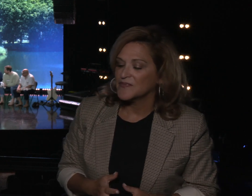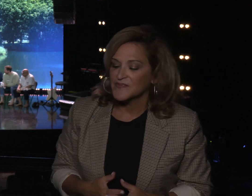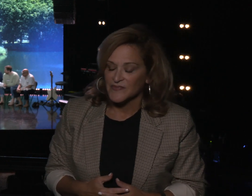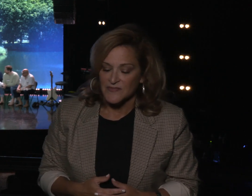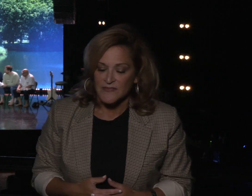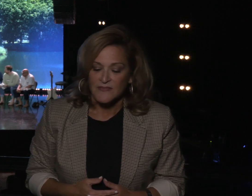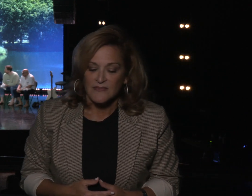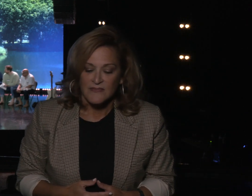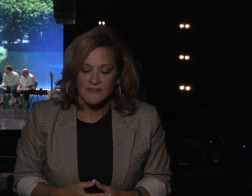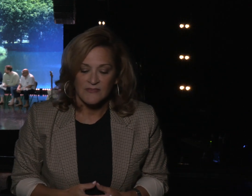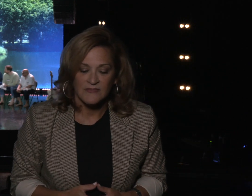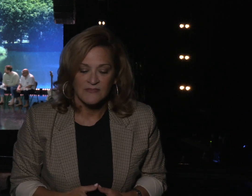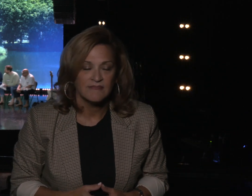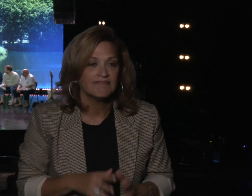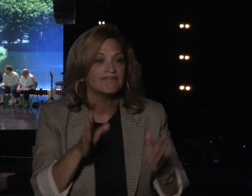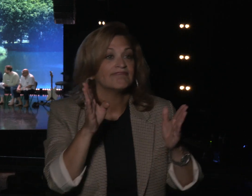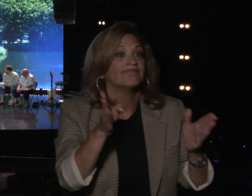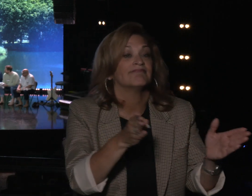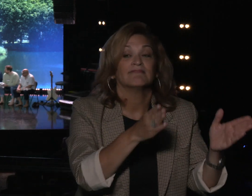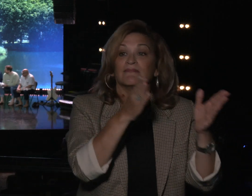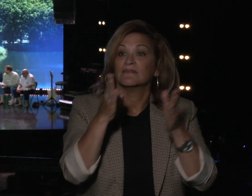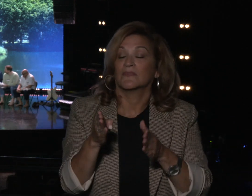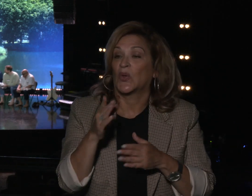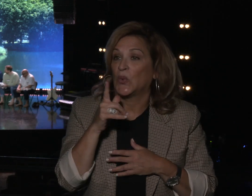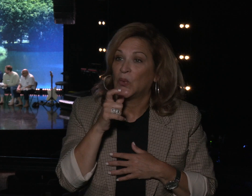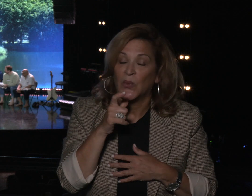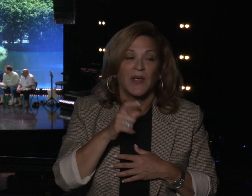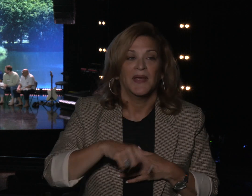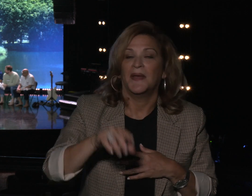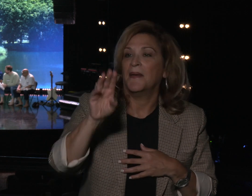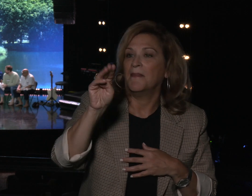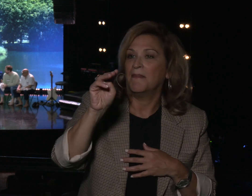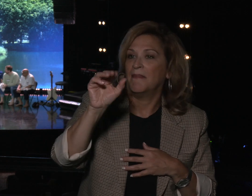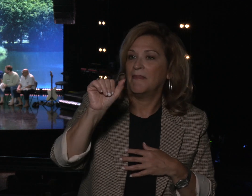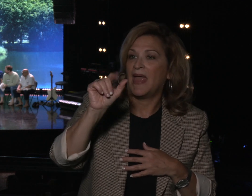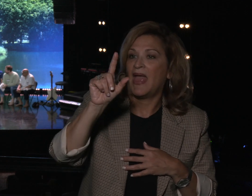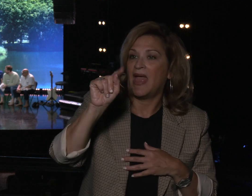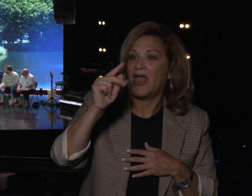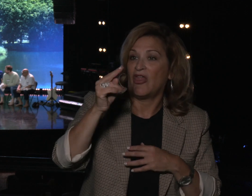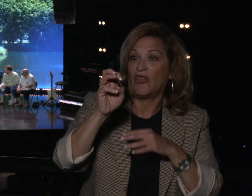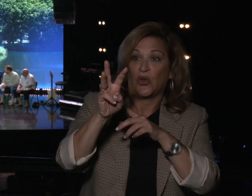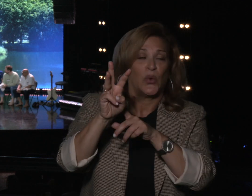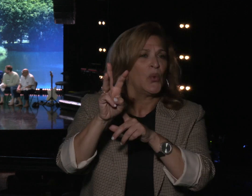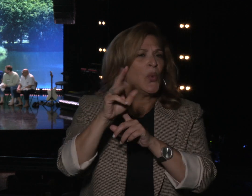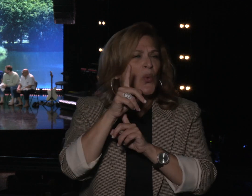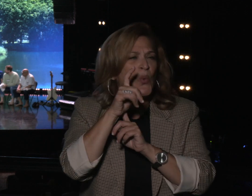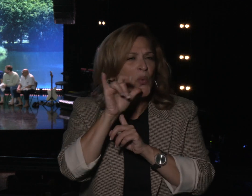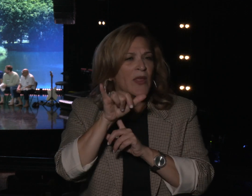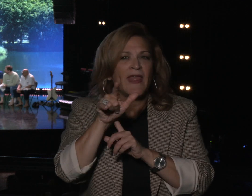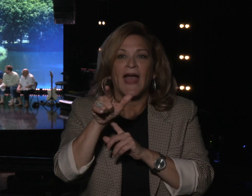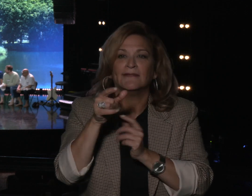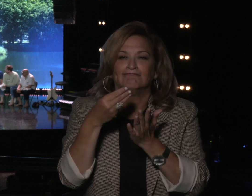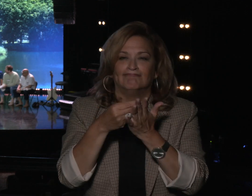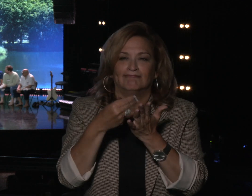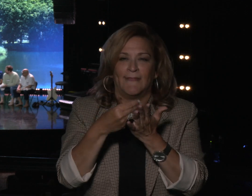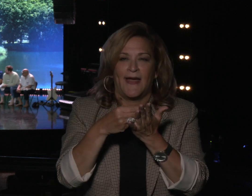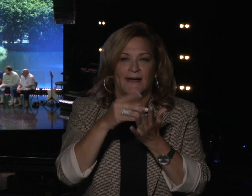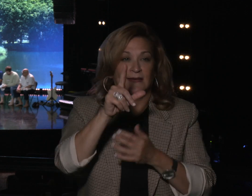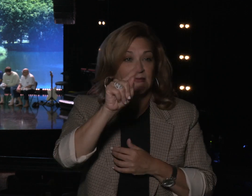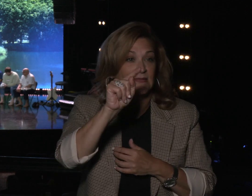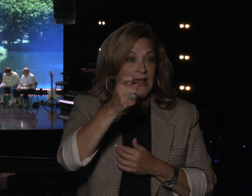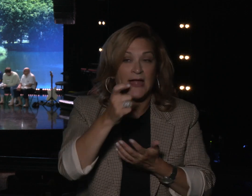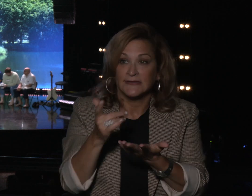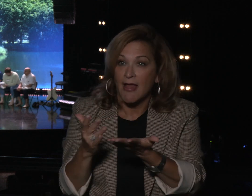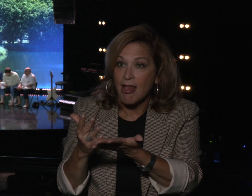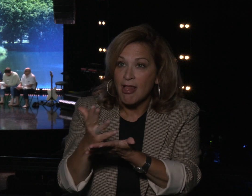He comes to Matthew, also known as Levi. Matthew is a tax collector, the lowest